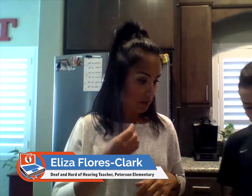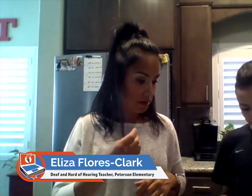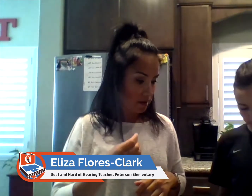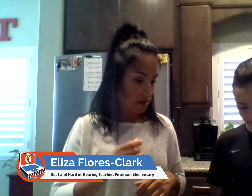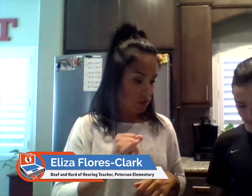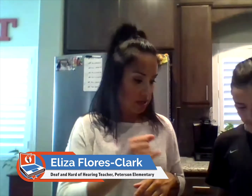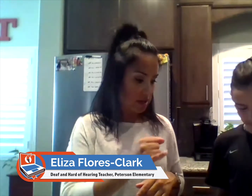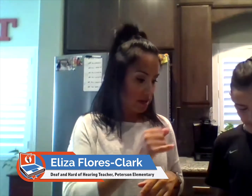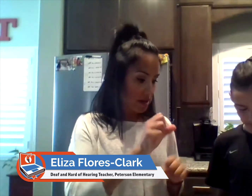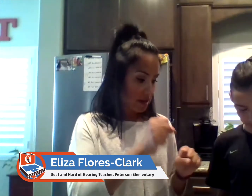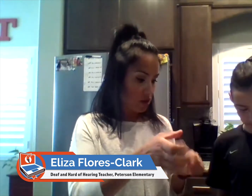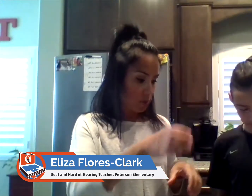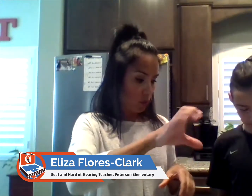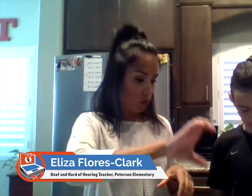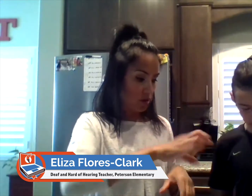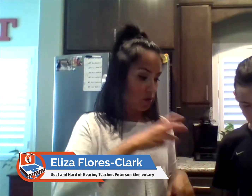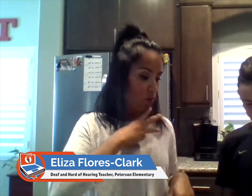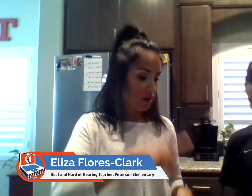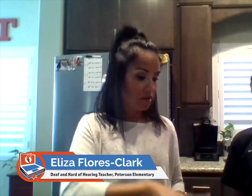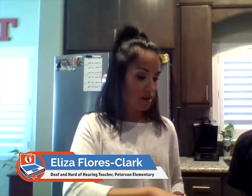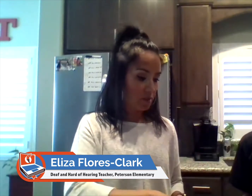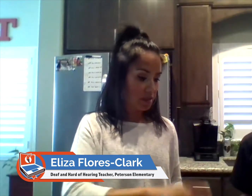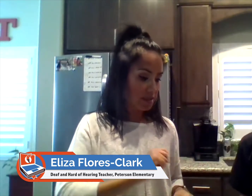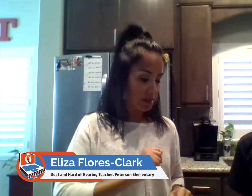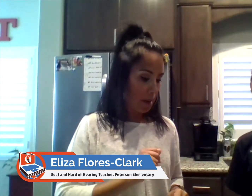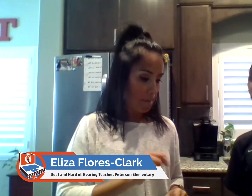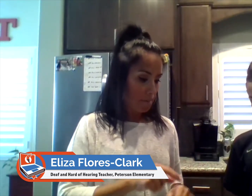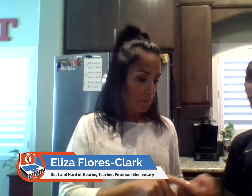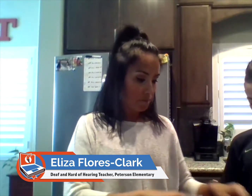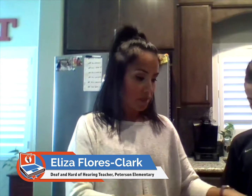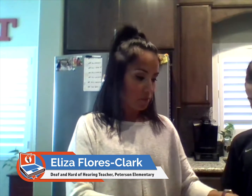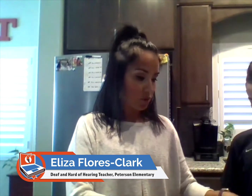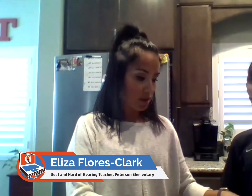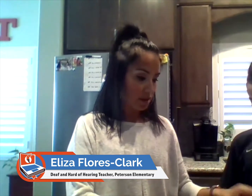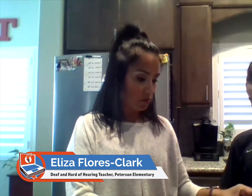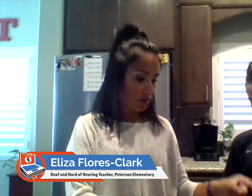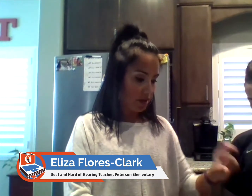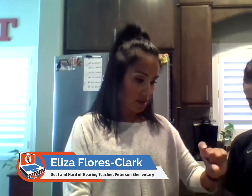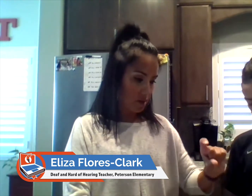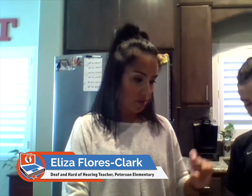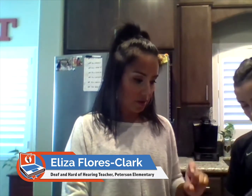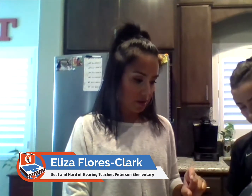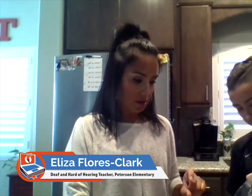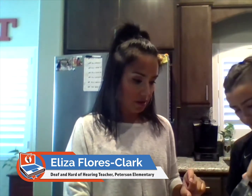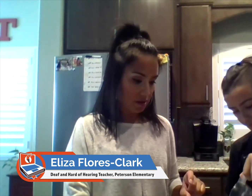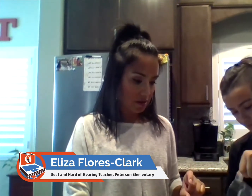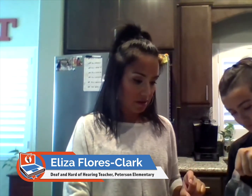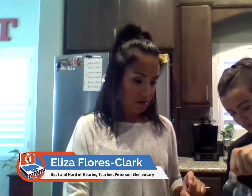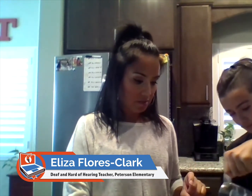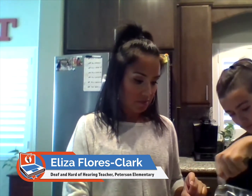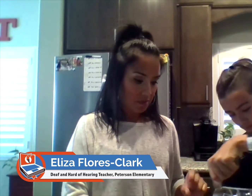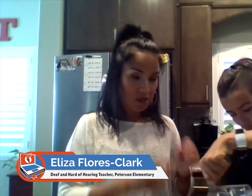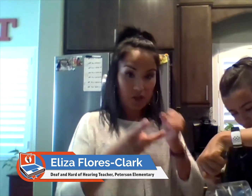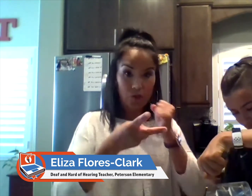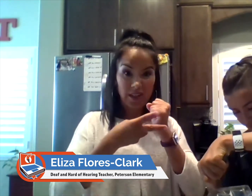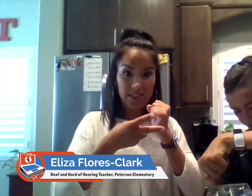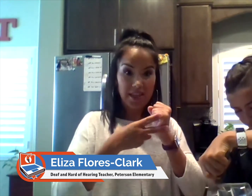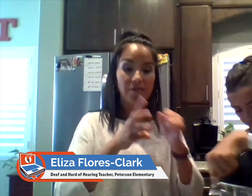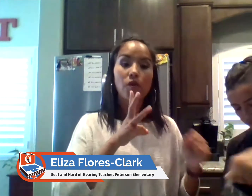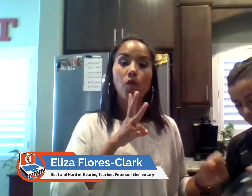Okay, Jaden, can you pour the water in here, please? Pour the little one in the big one. So we're going to save our water